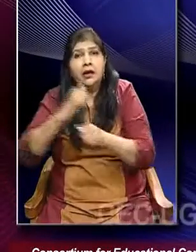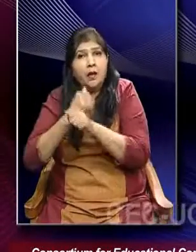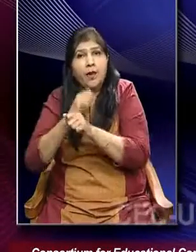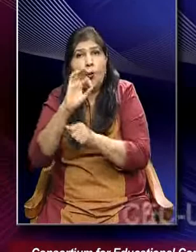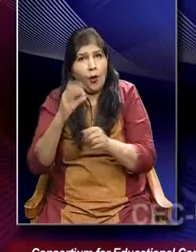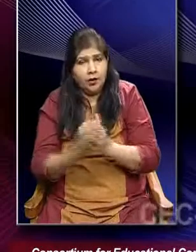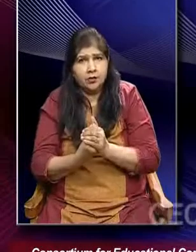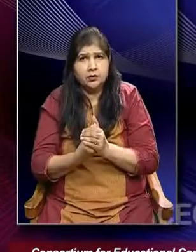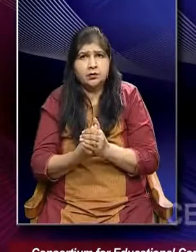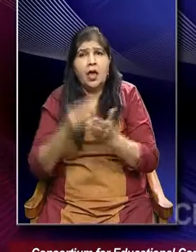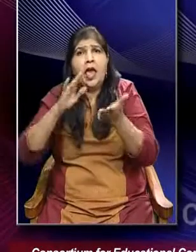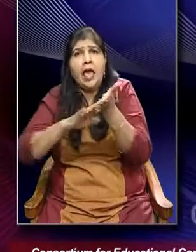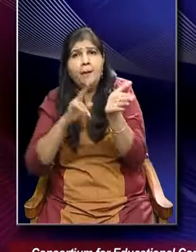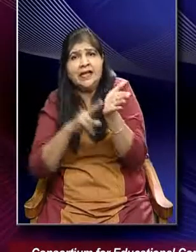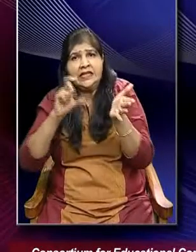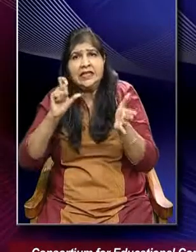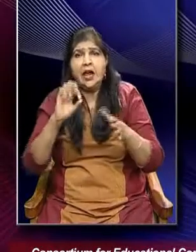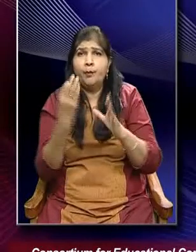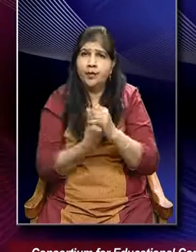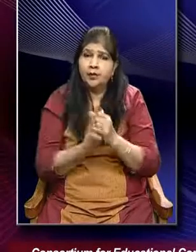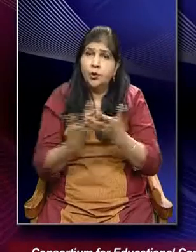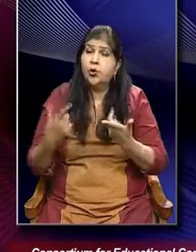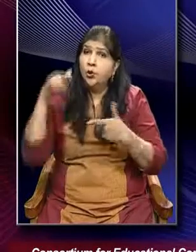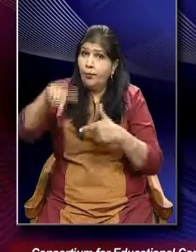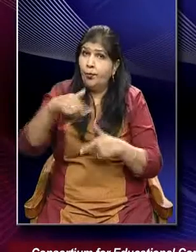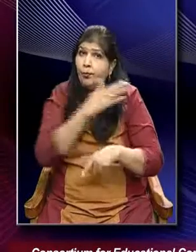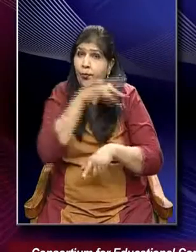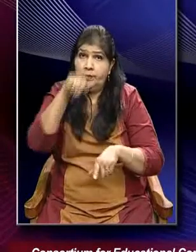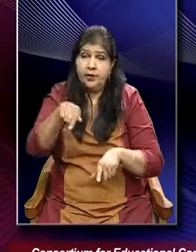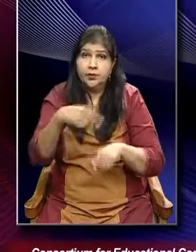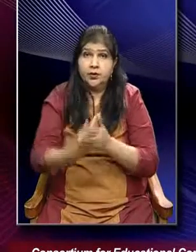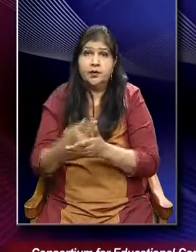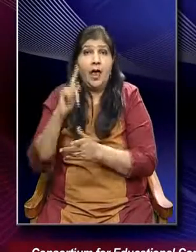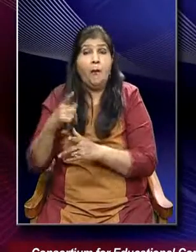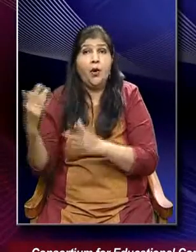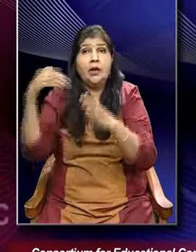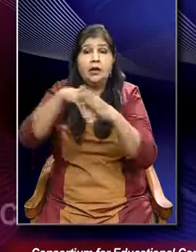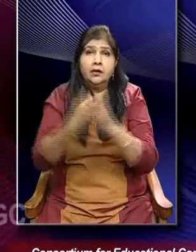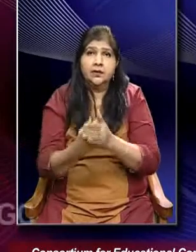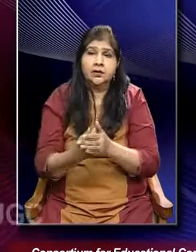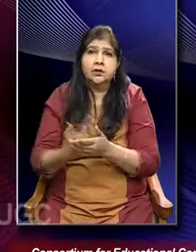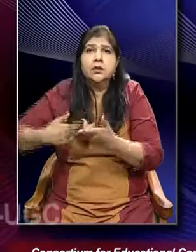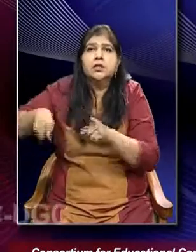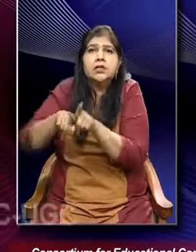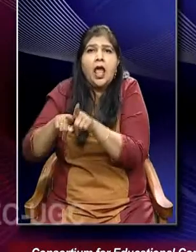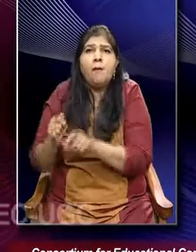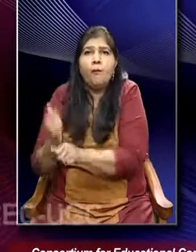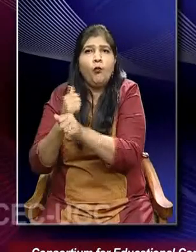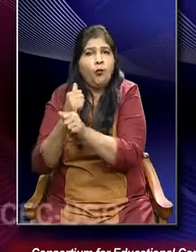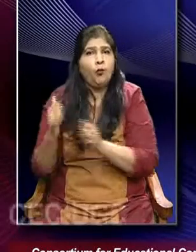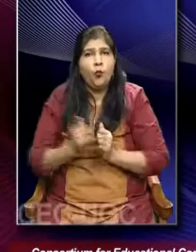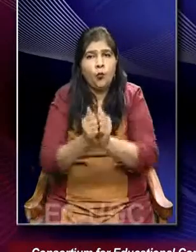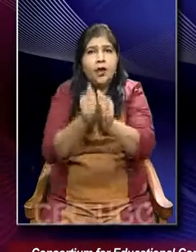organizations, multinational companies who play an important role alongside the state in